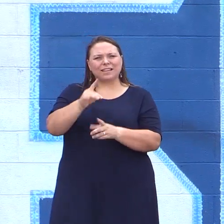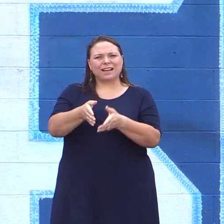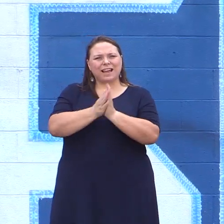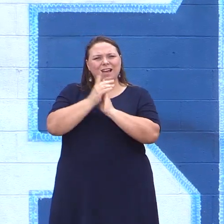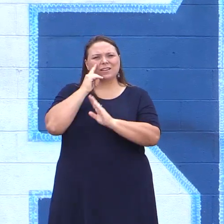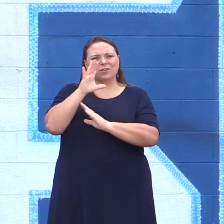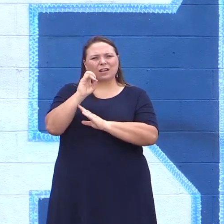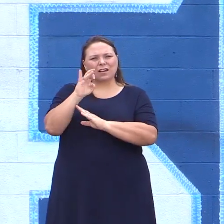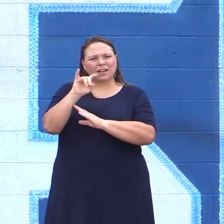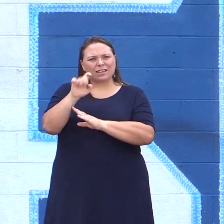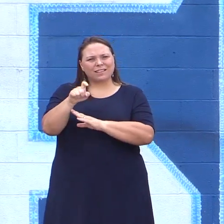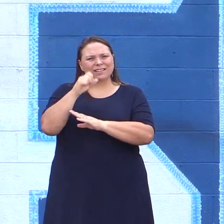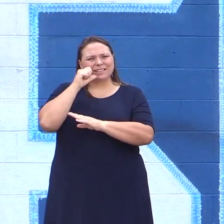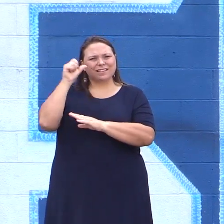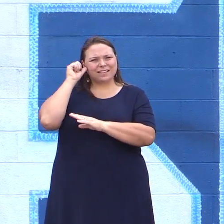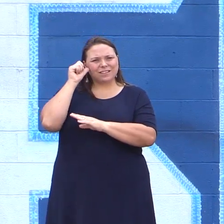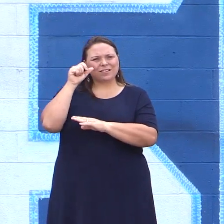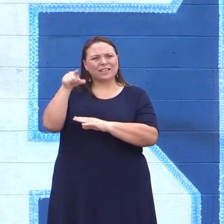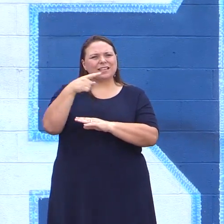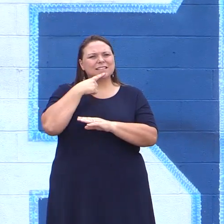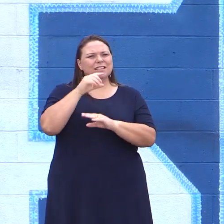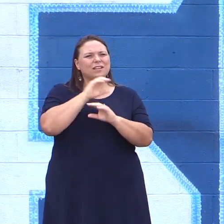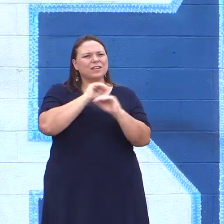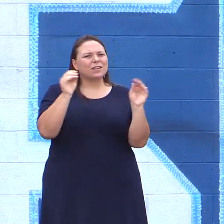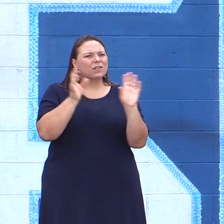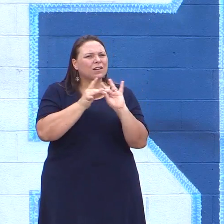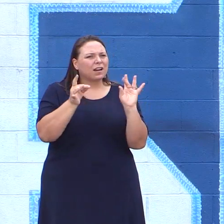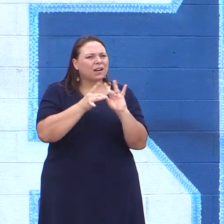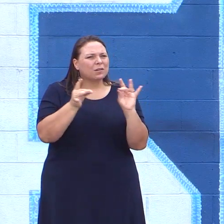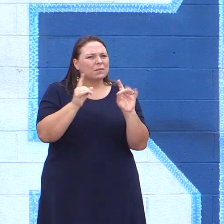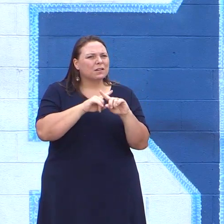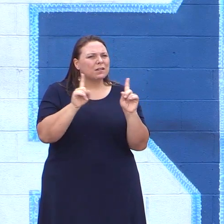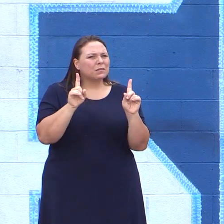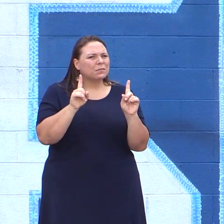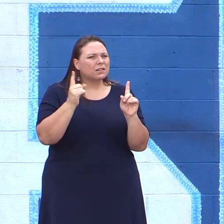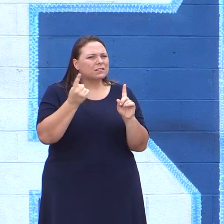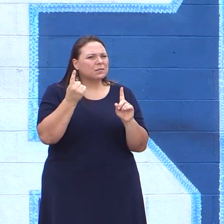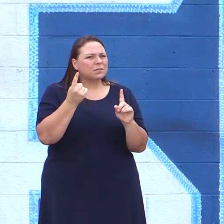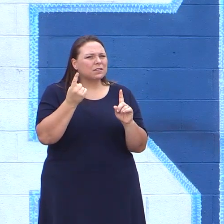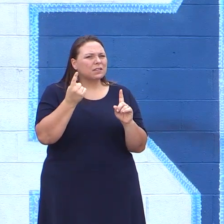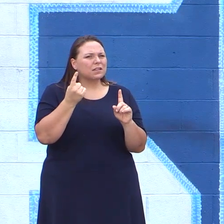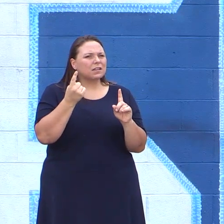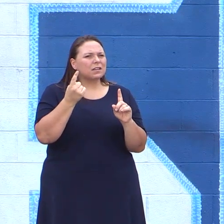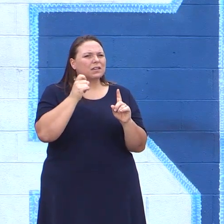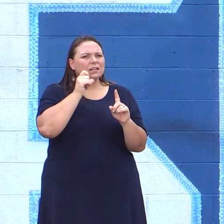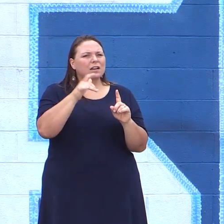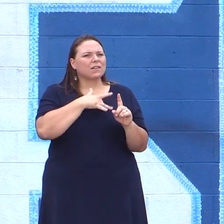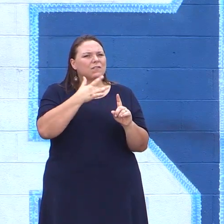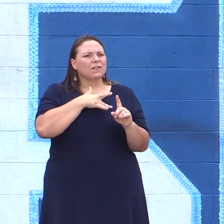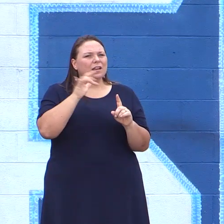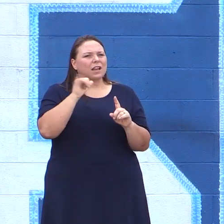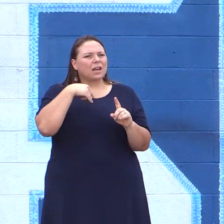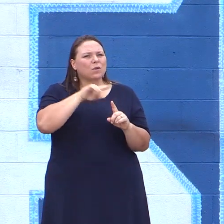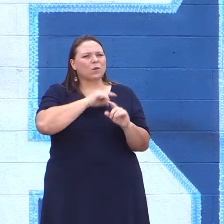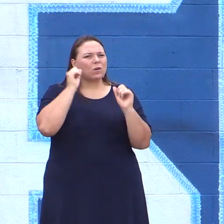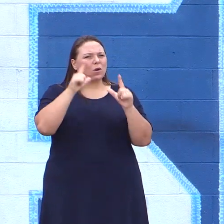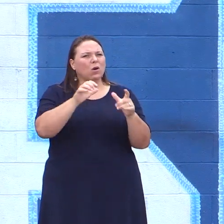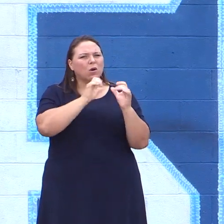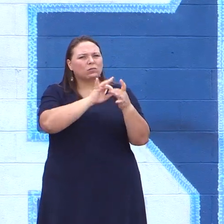and we're told not just no comment, but FOIA us, and that doesn't really feel like a we're all in this together